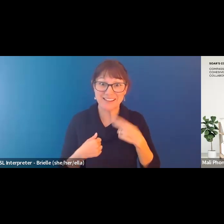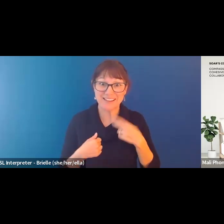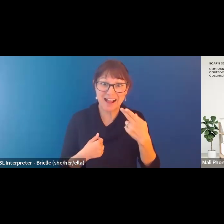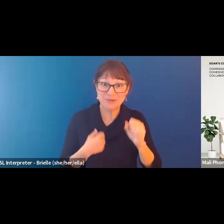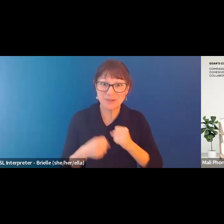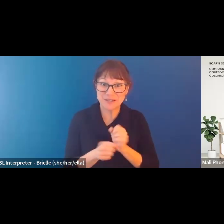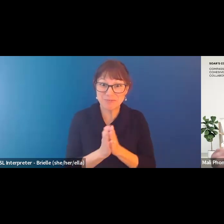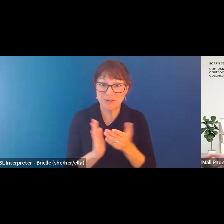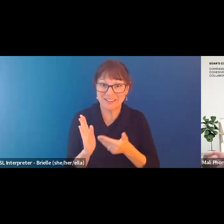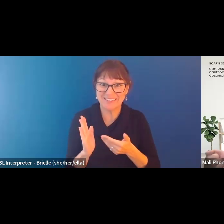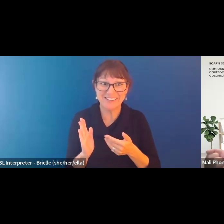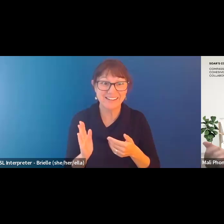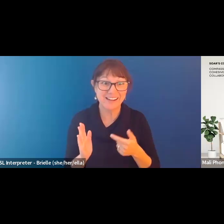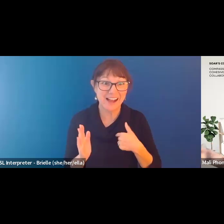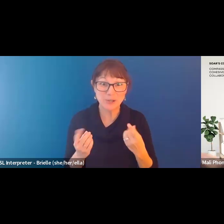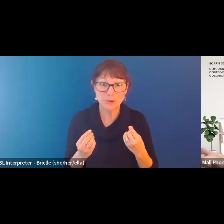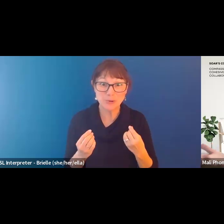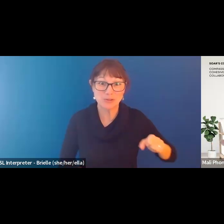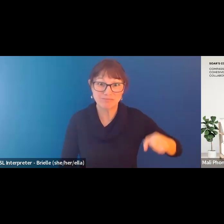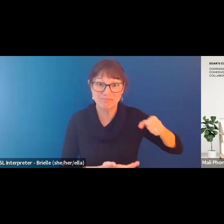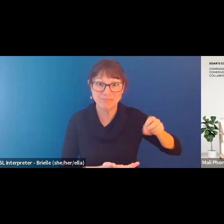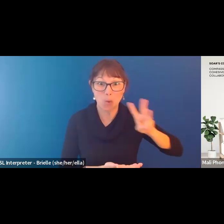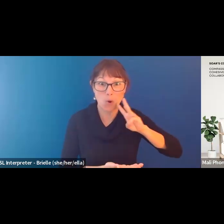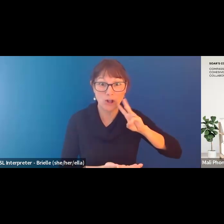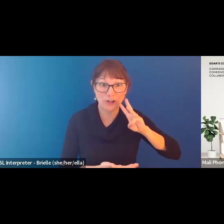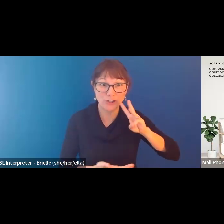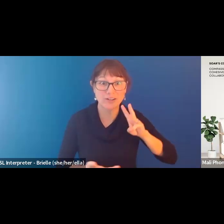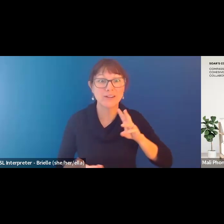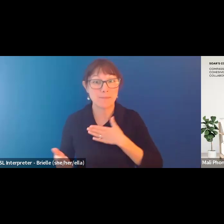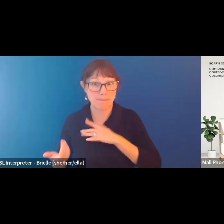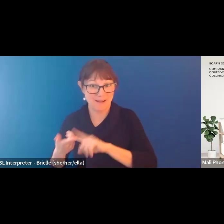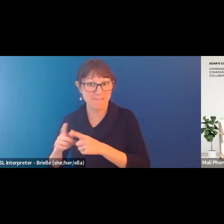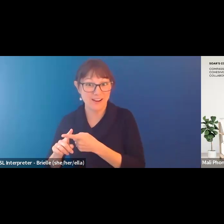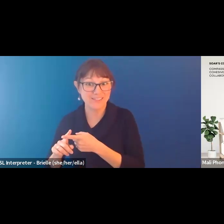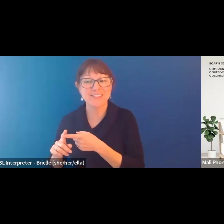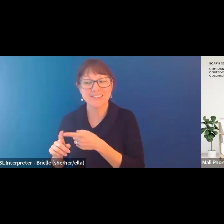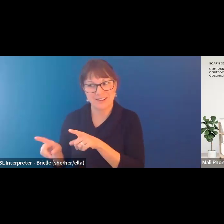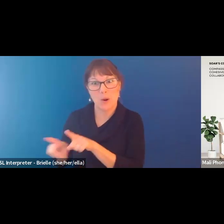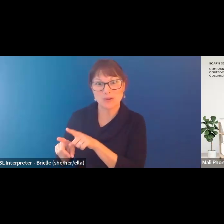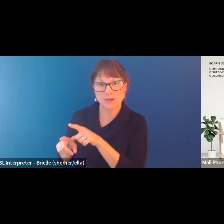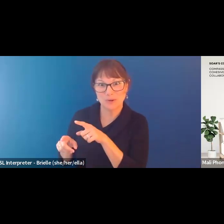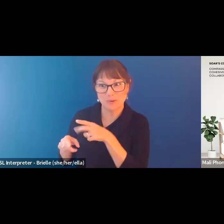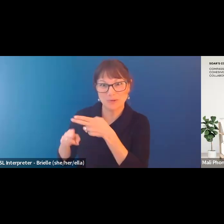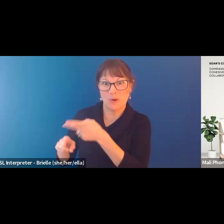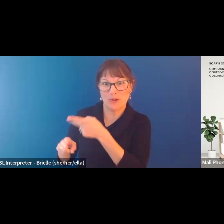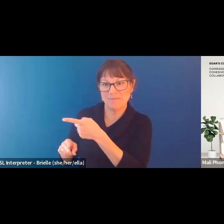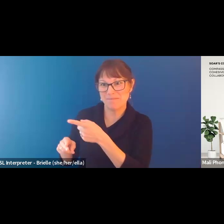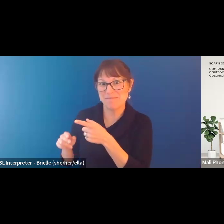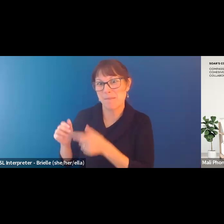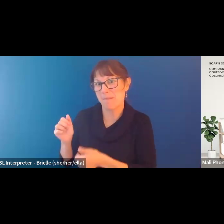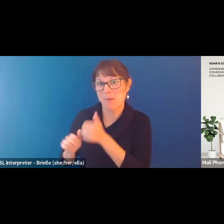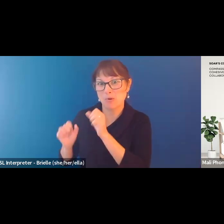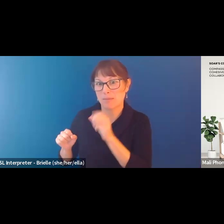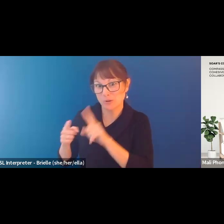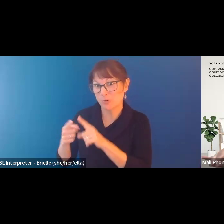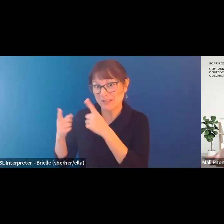yearbook, holding a bucket of water while my friend, also named most likely to succeed, pretended to wash a luxury